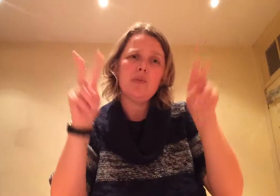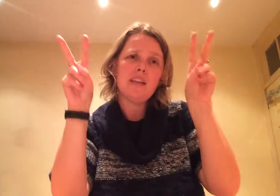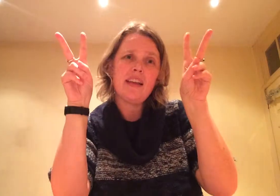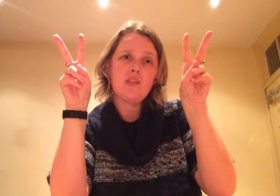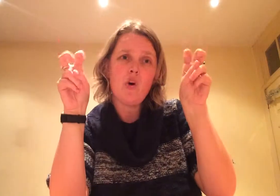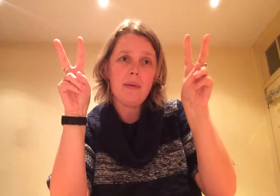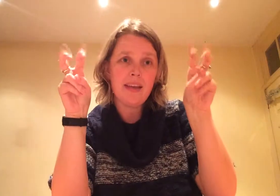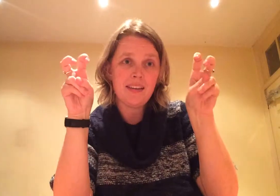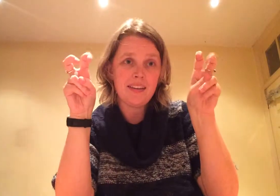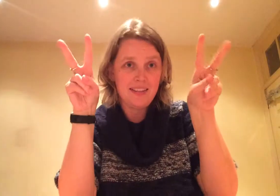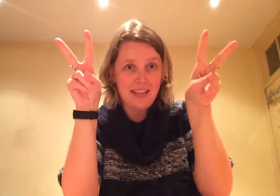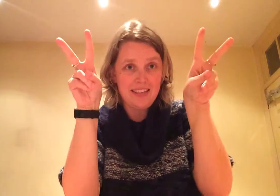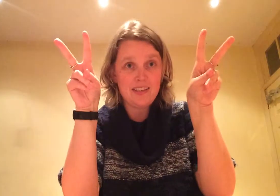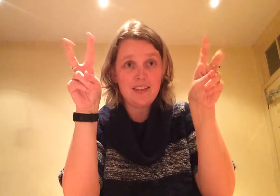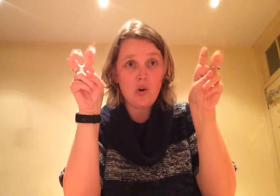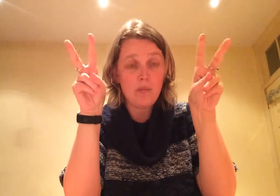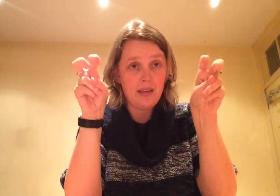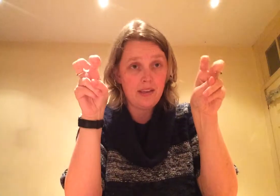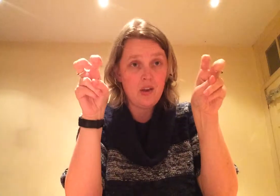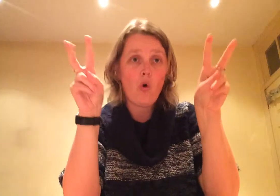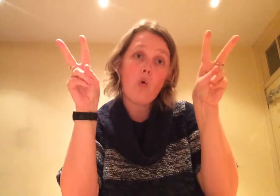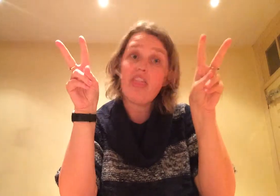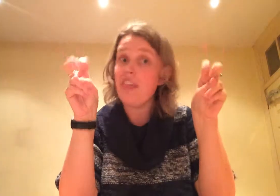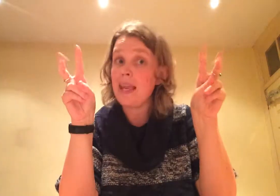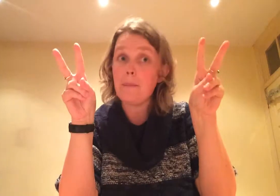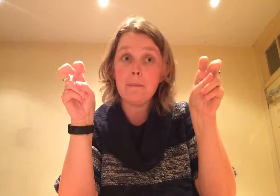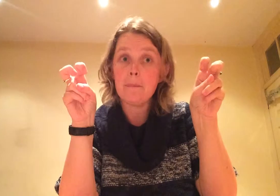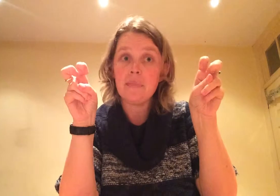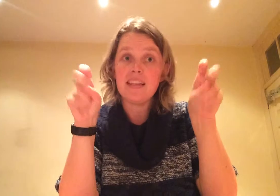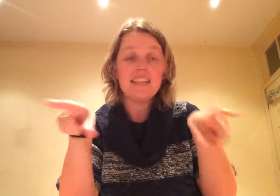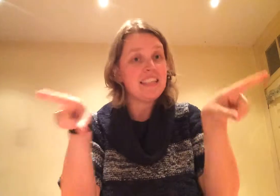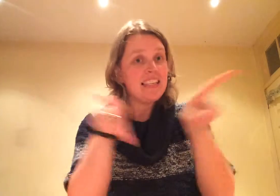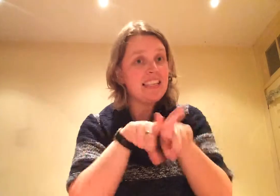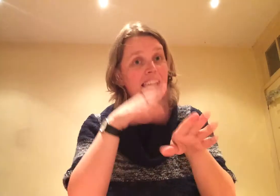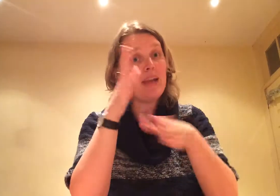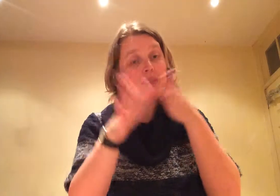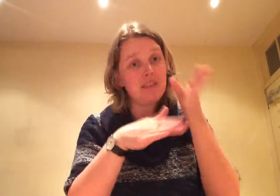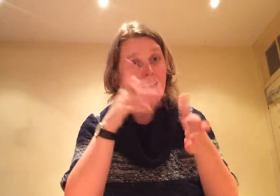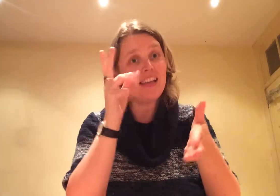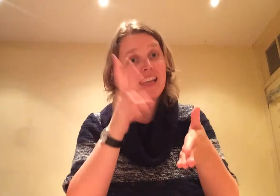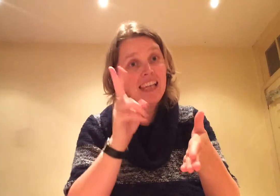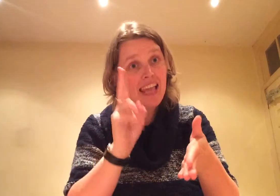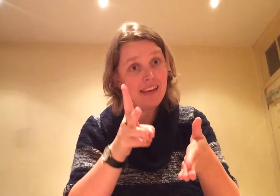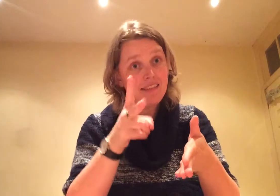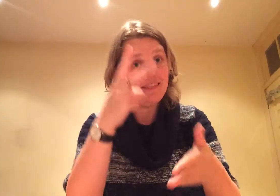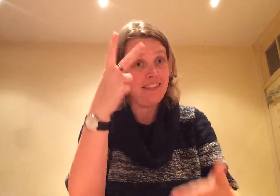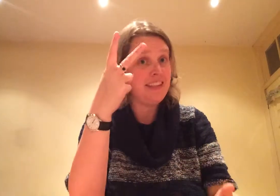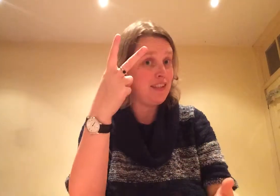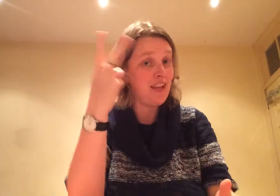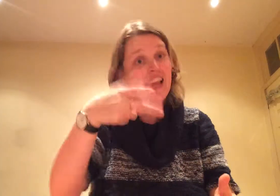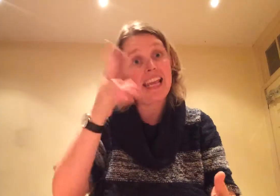doing like topic, that's it, topic, or theme, it's the same sign again, and that's the sign